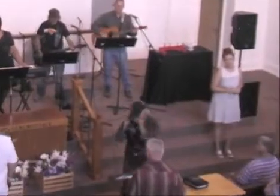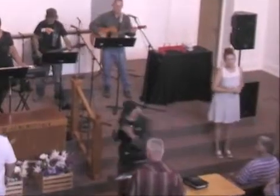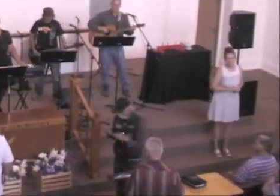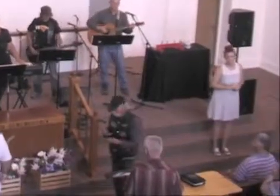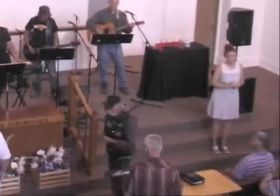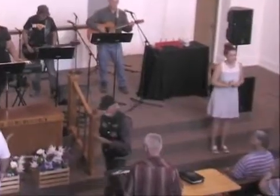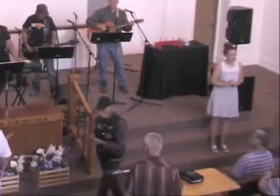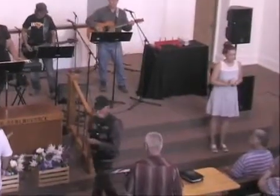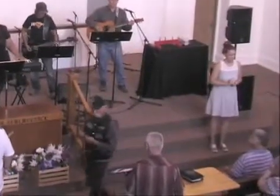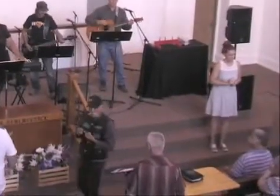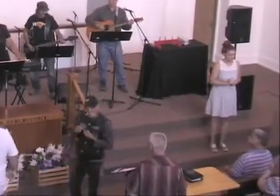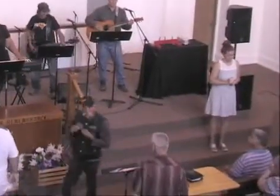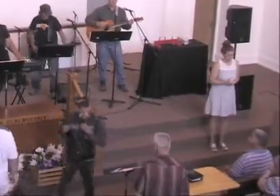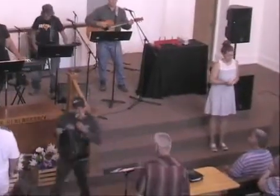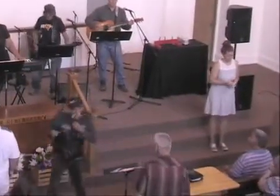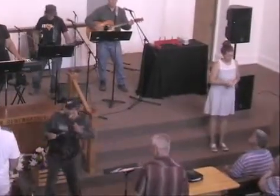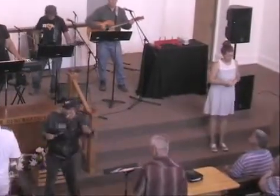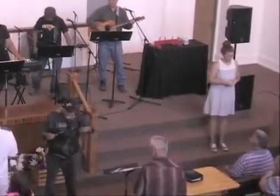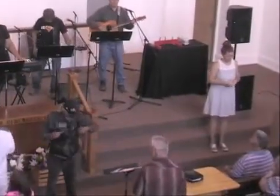Alive,